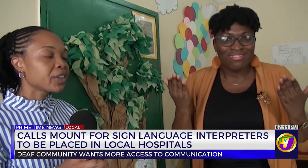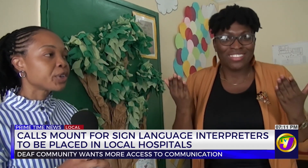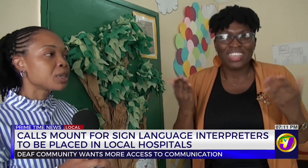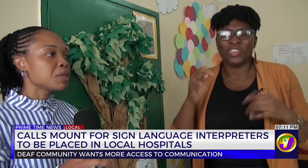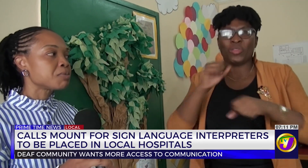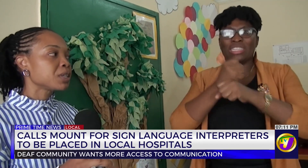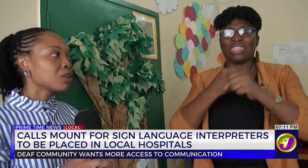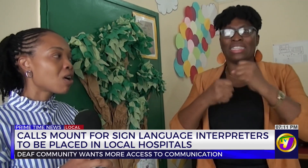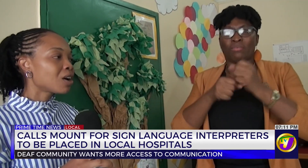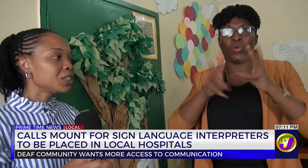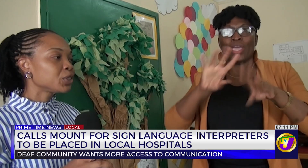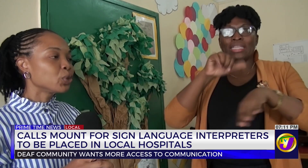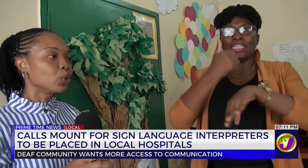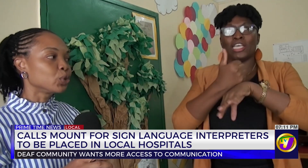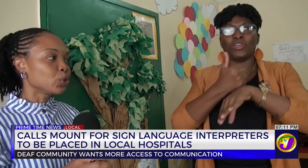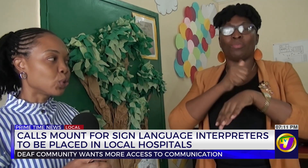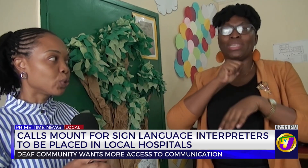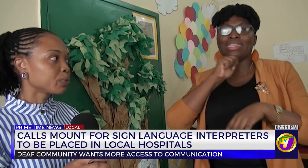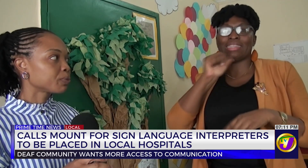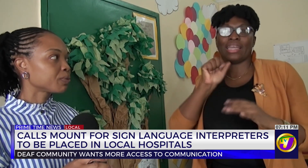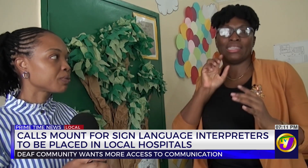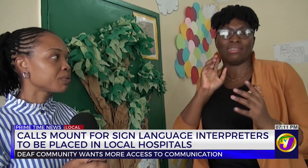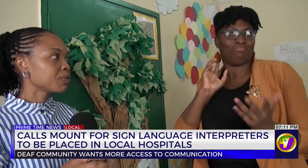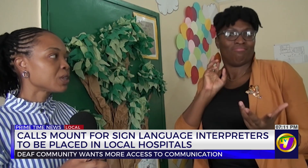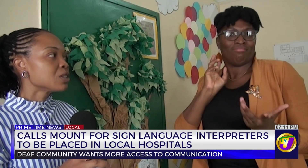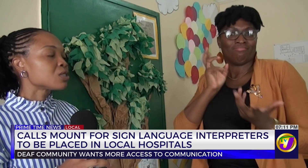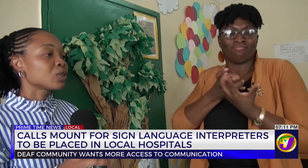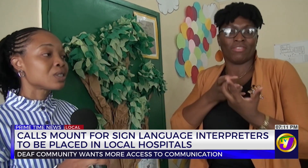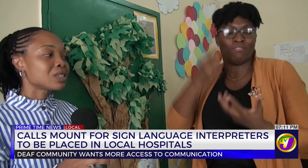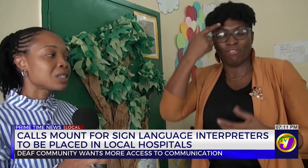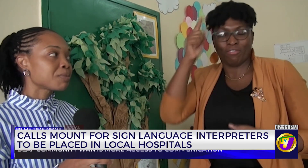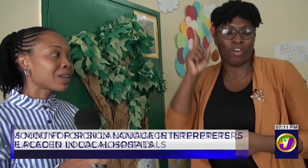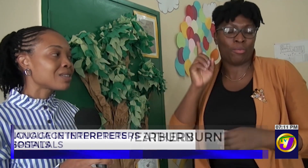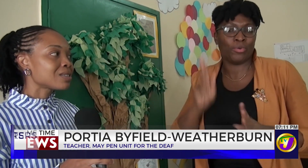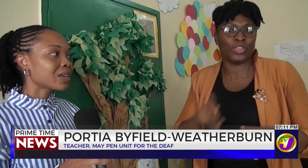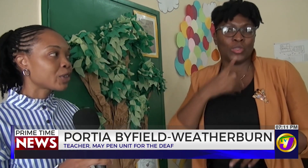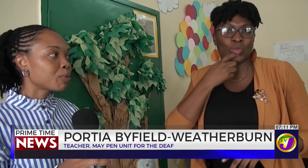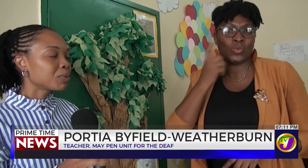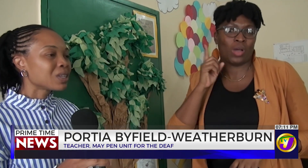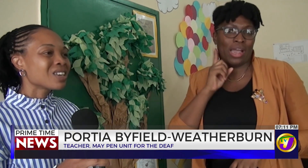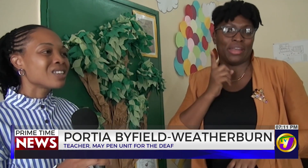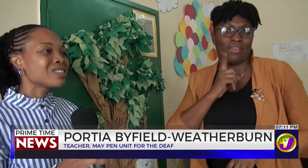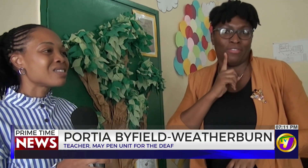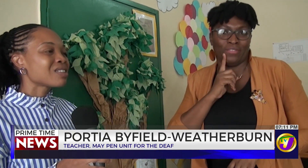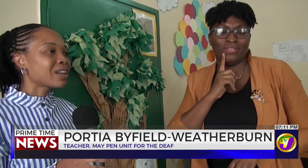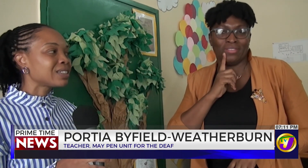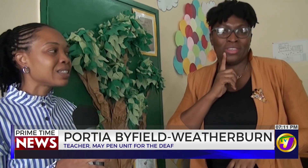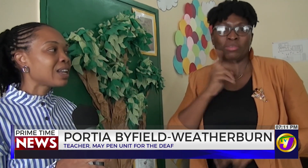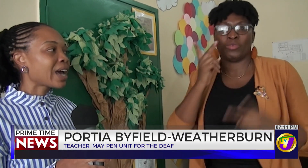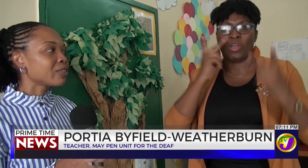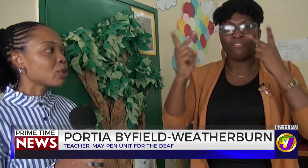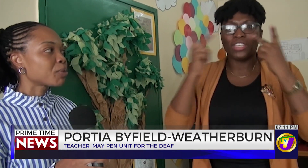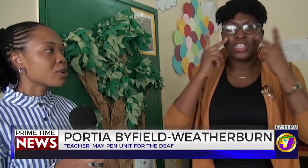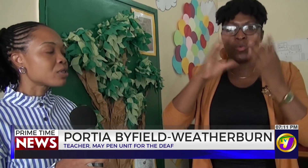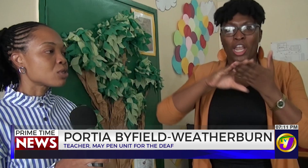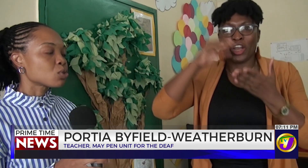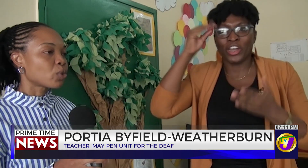your name is being called, you don't know. So the system that is set up, it's not in line for persons who are